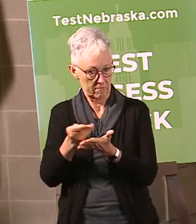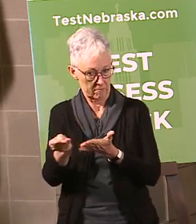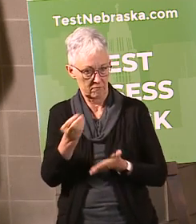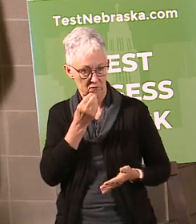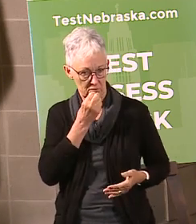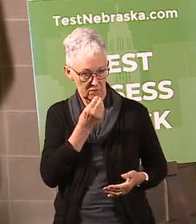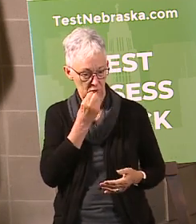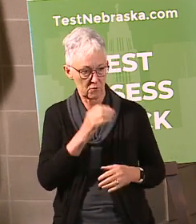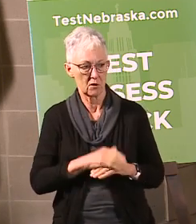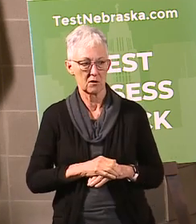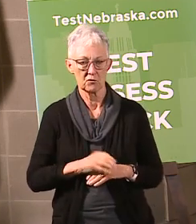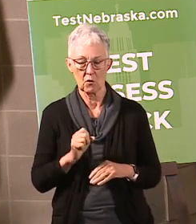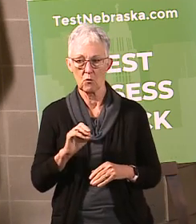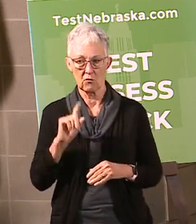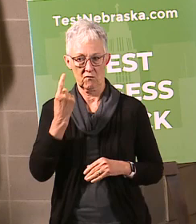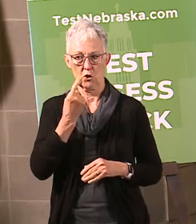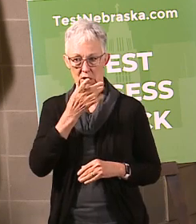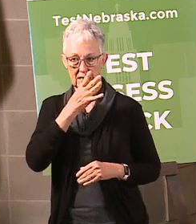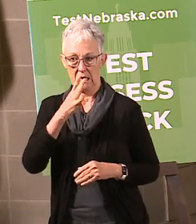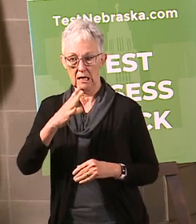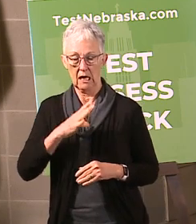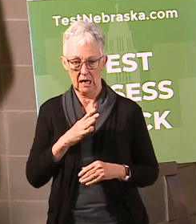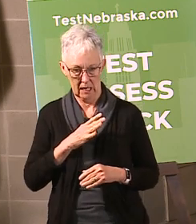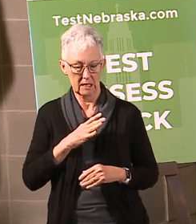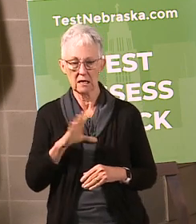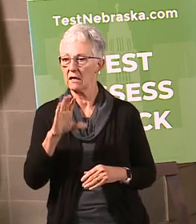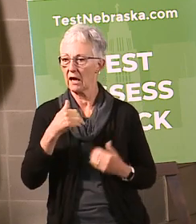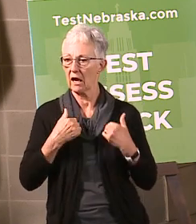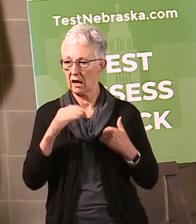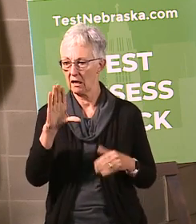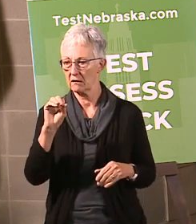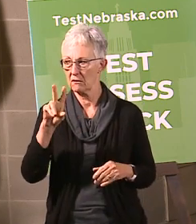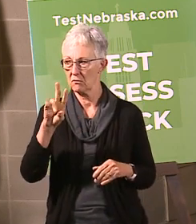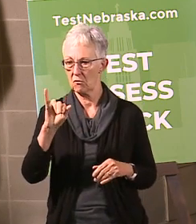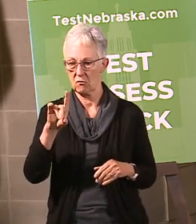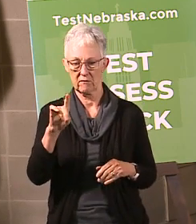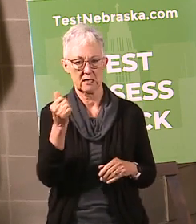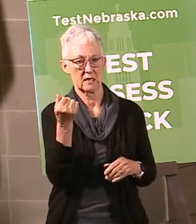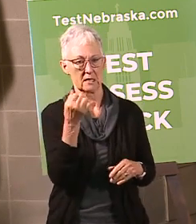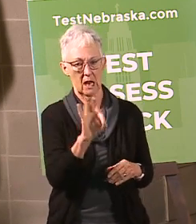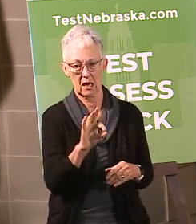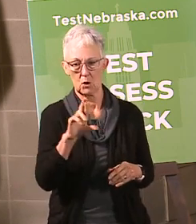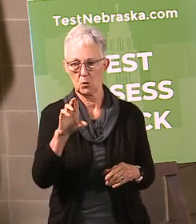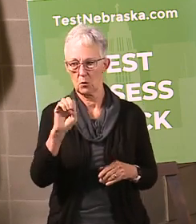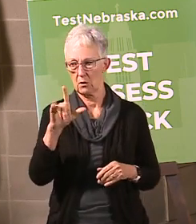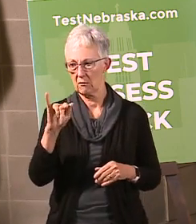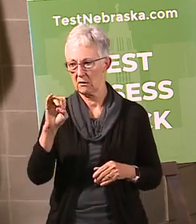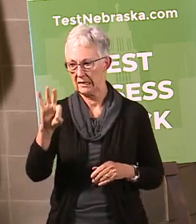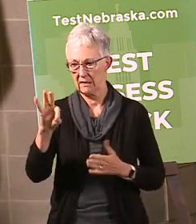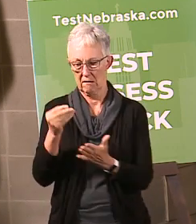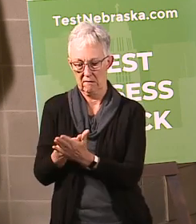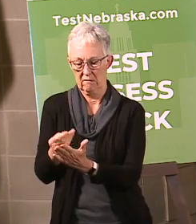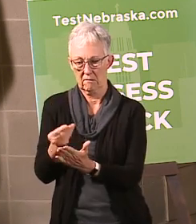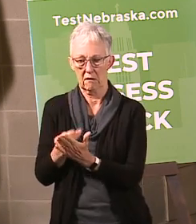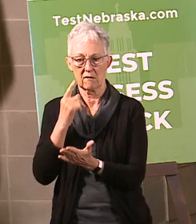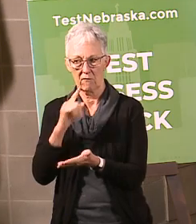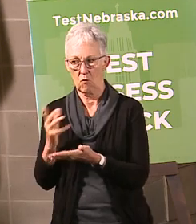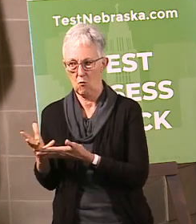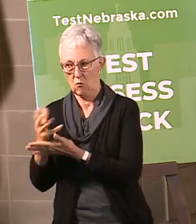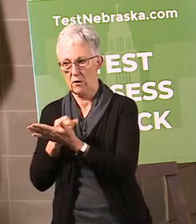has done through Nebraska Impact, the Nebraska Impact COVID-19 Relief Fund, to be able to help raise money for those organizations.